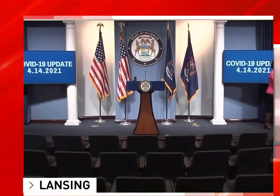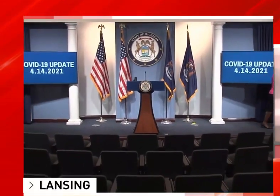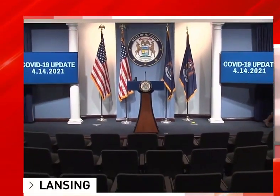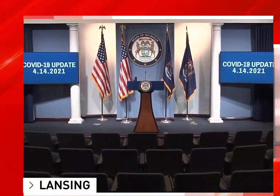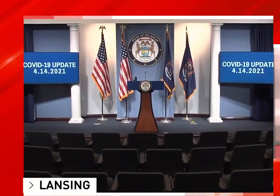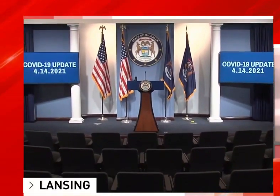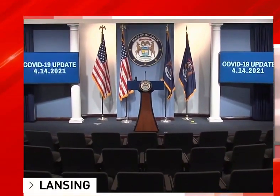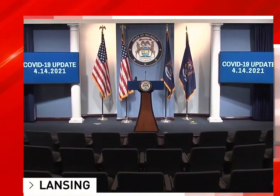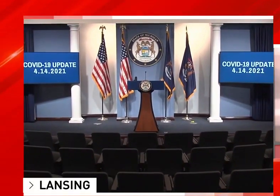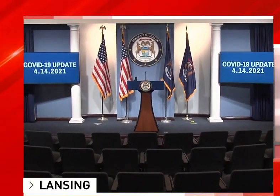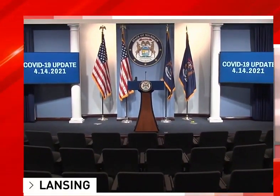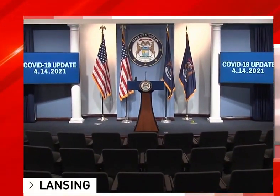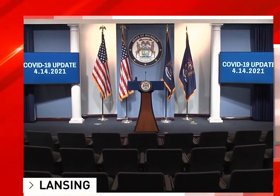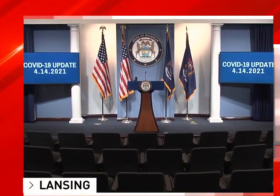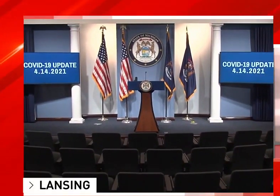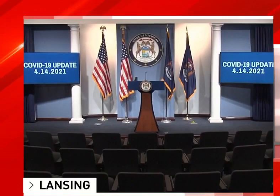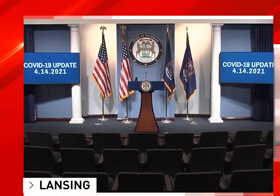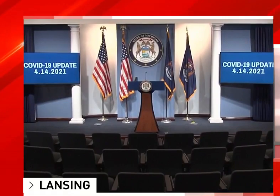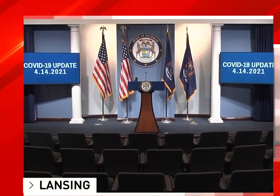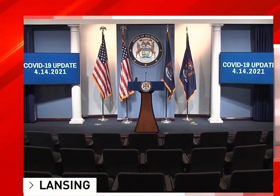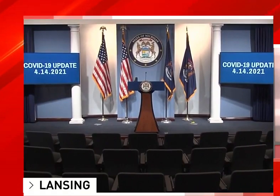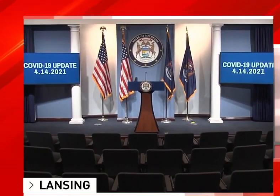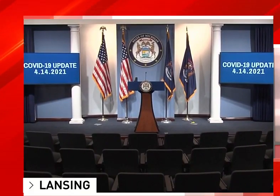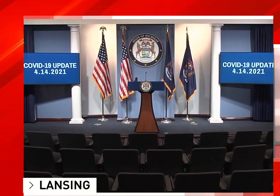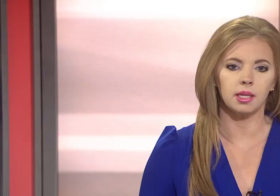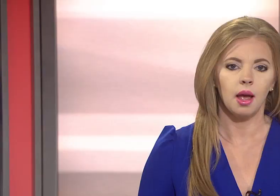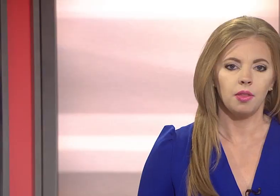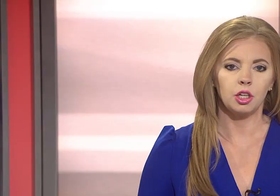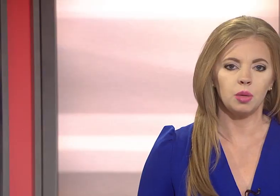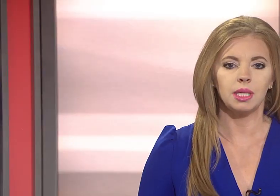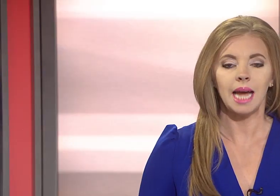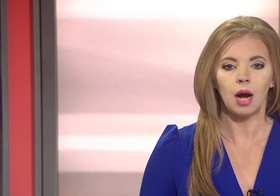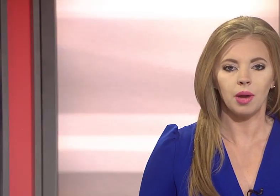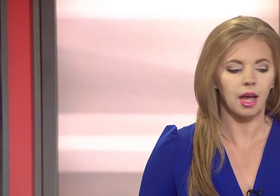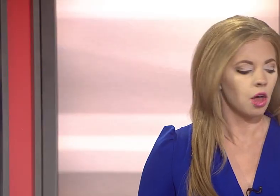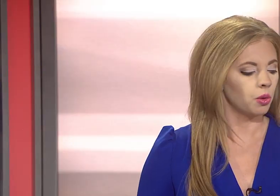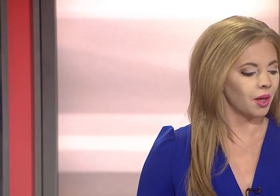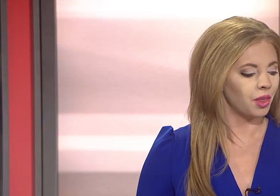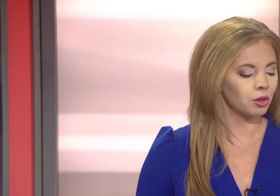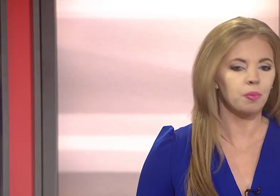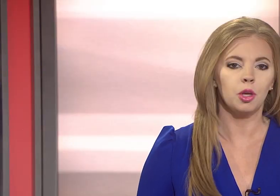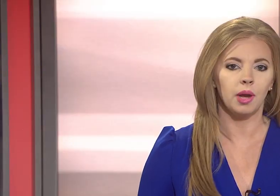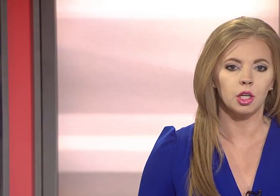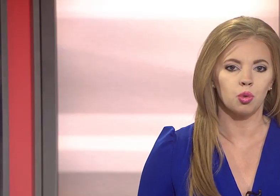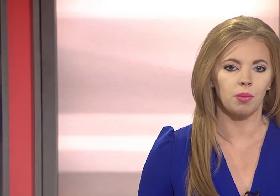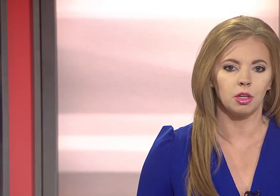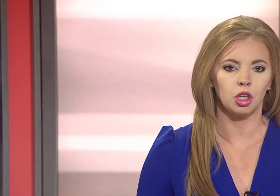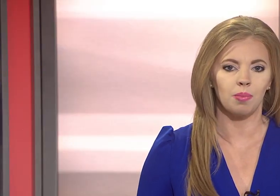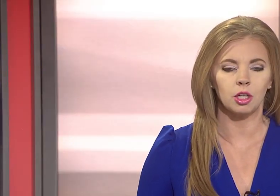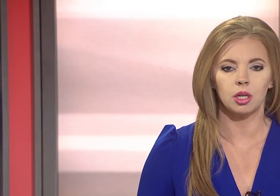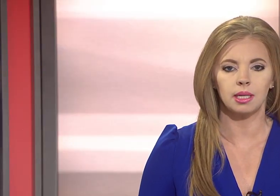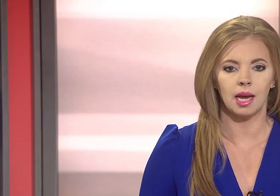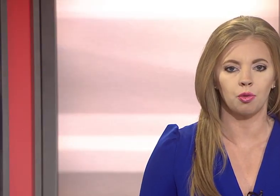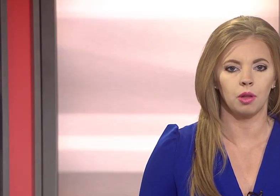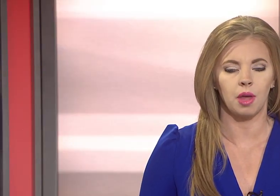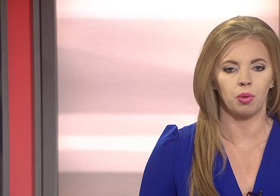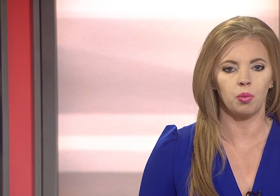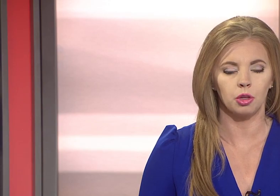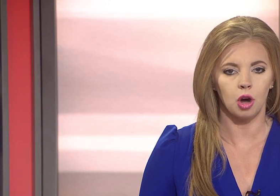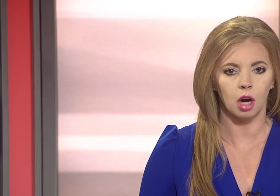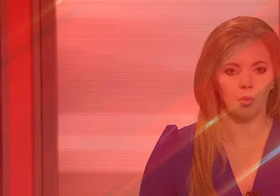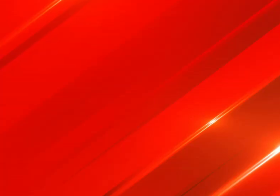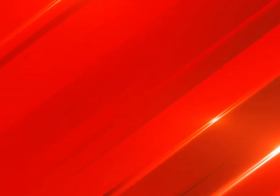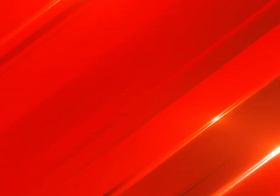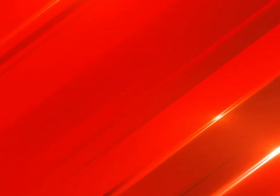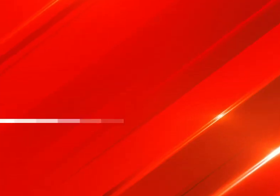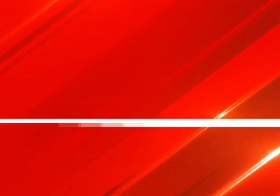in Lansing. We heard a lot from her right there. One of the big things was that she was touting those therapeutic treatments. She mentioned several of them. We